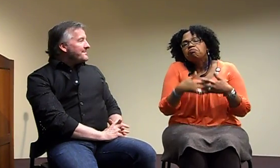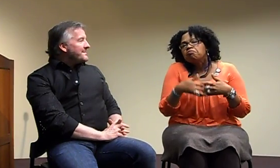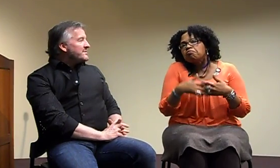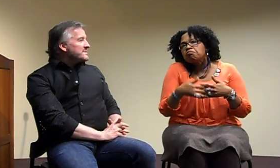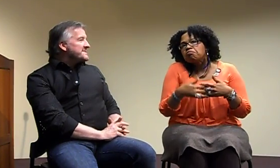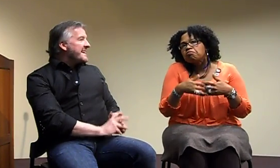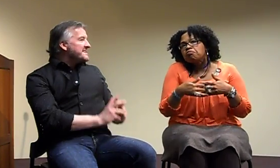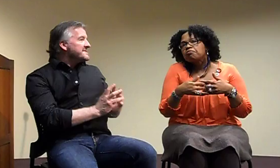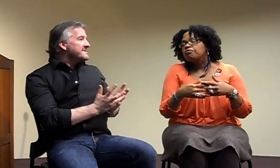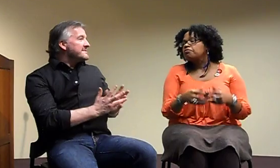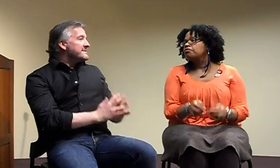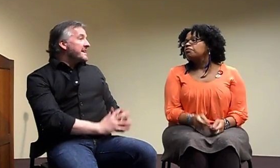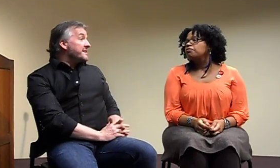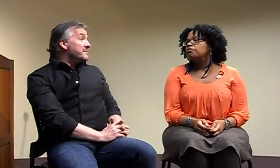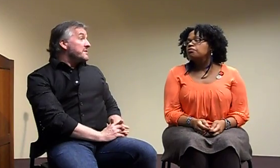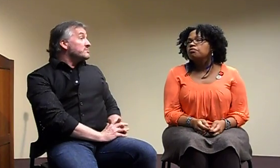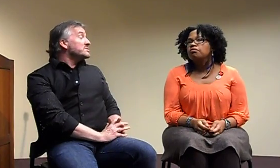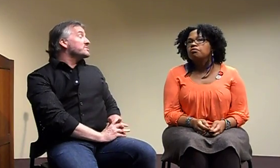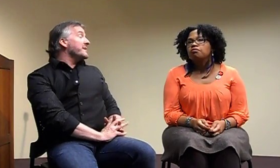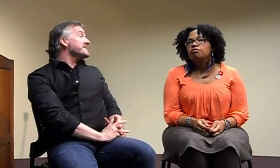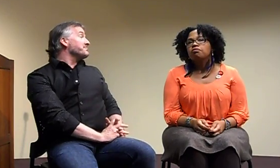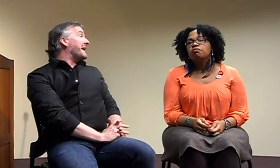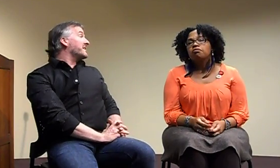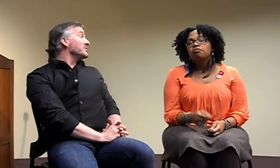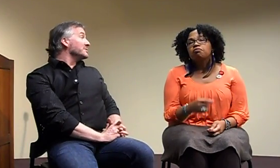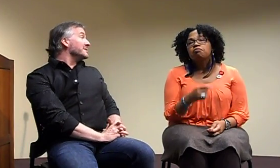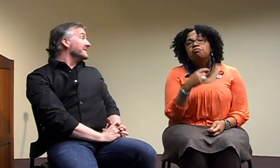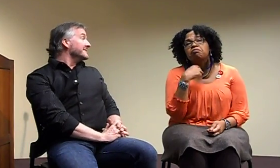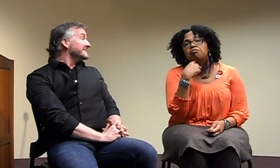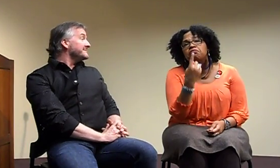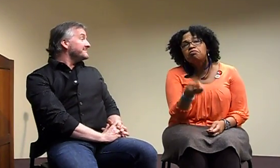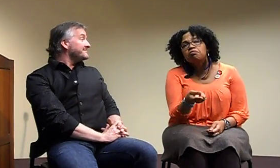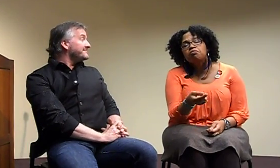It was said that it would create a black hole.